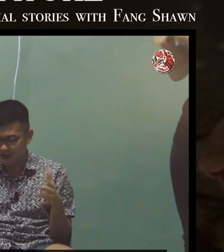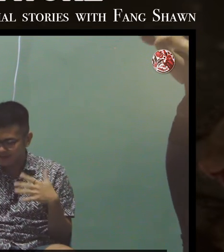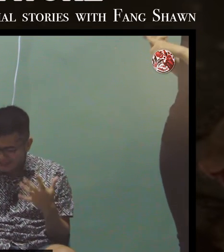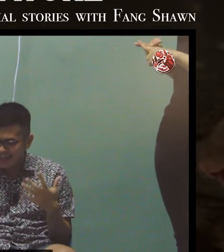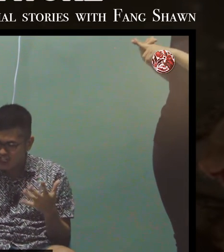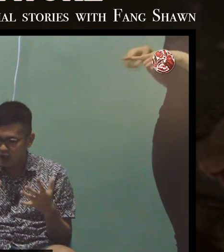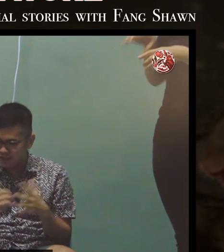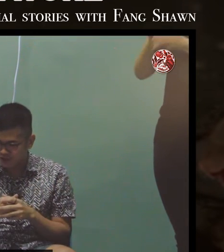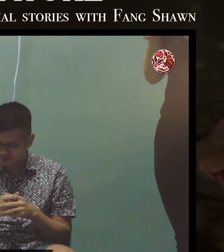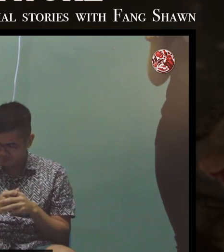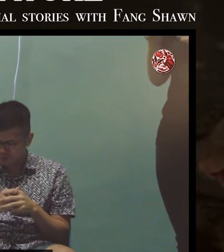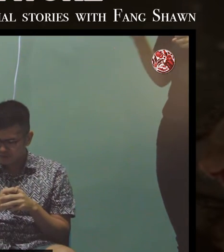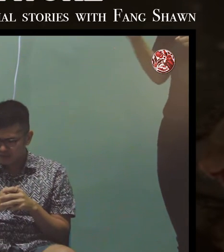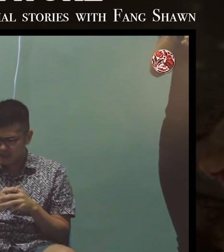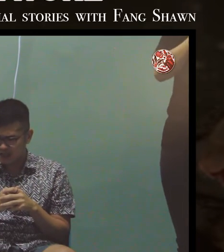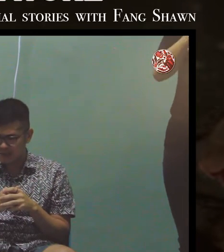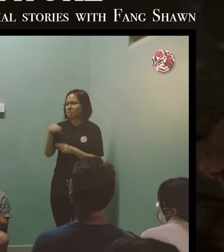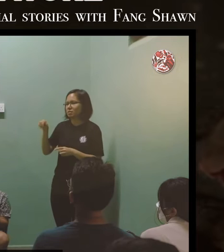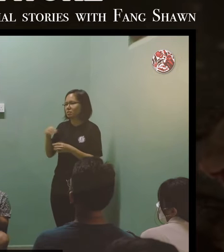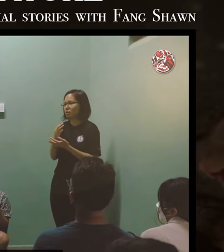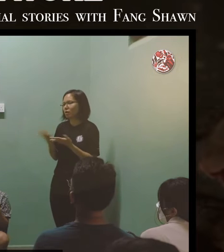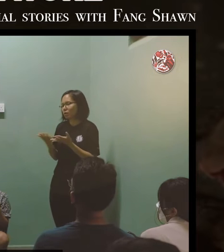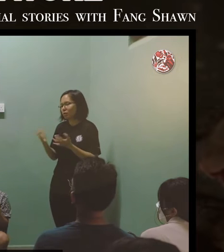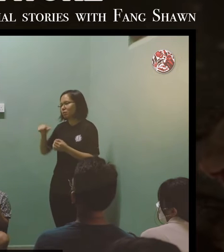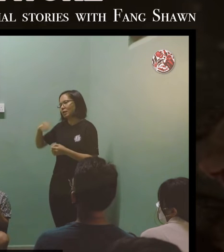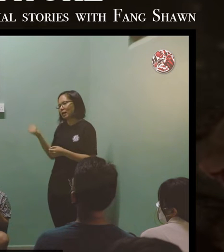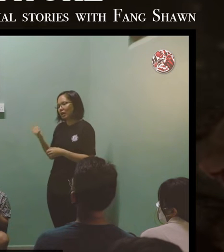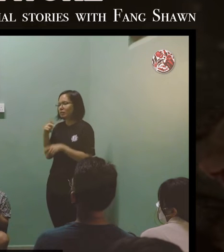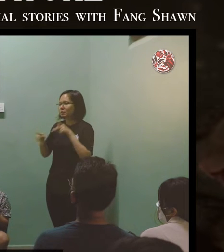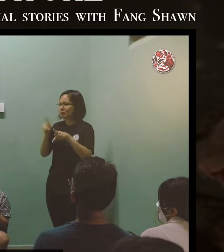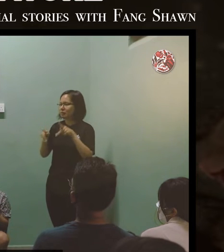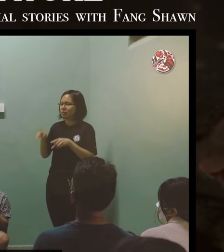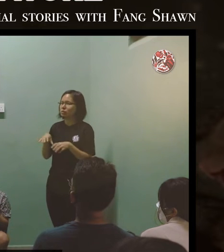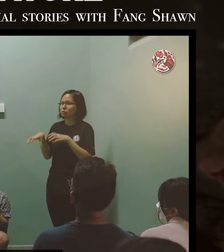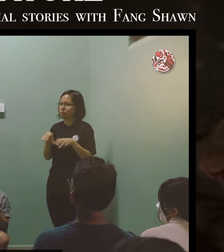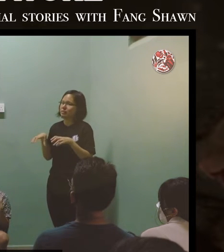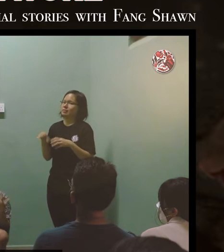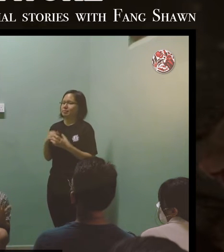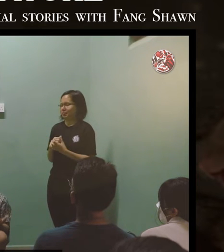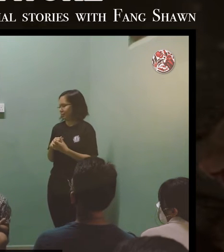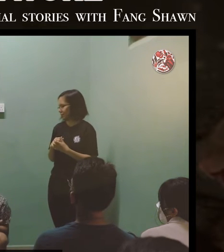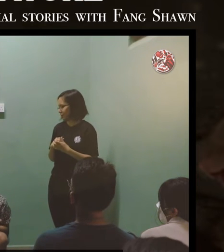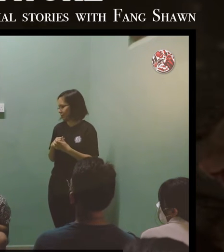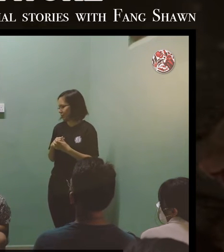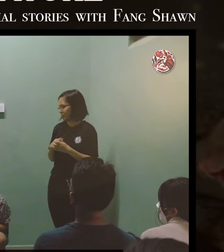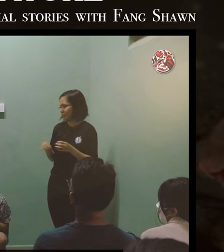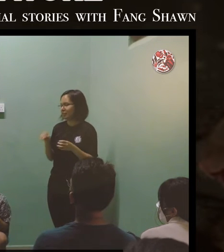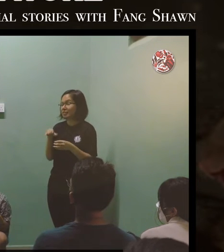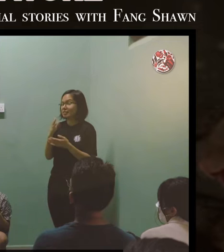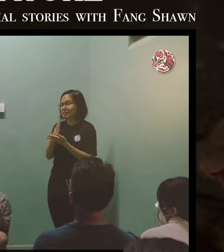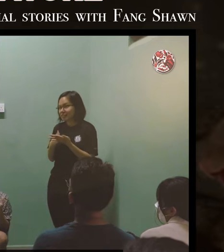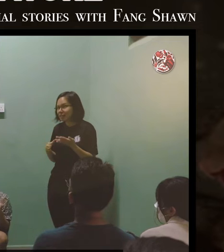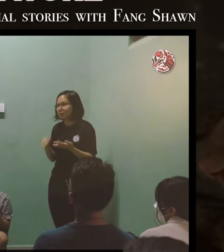nature, at nature ourselves. And so we may miss the unfortunate parts of having